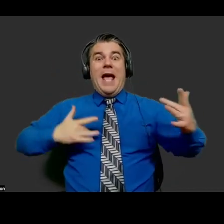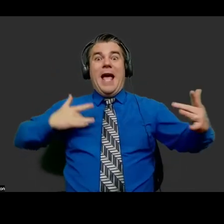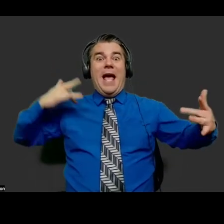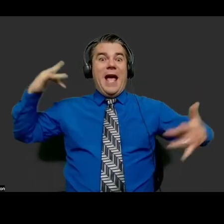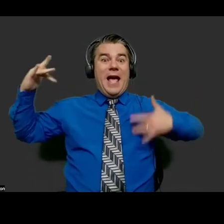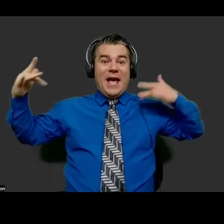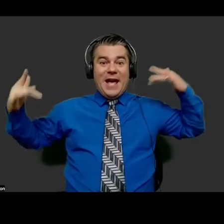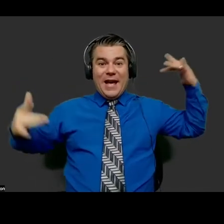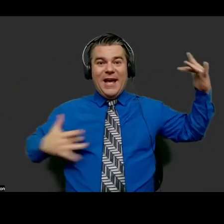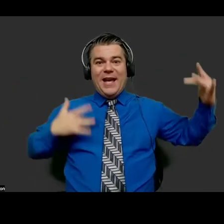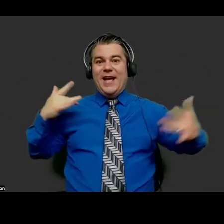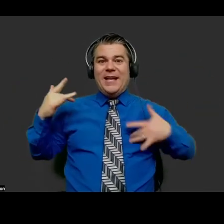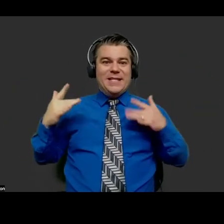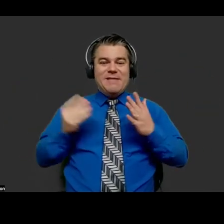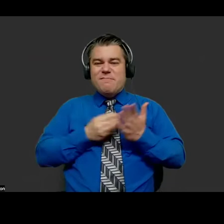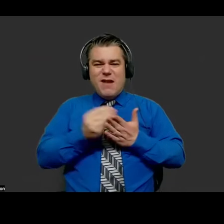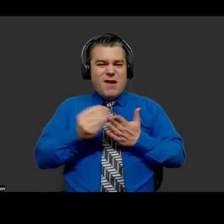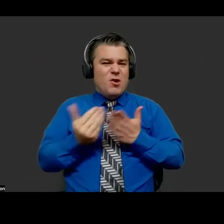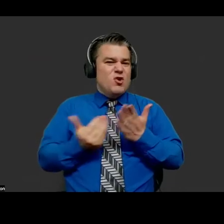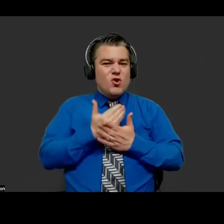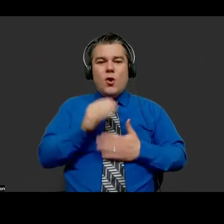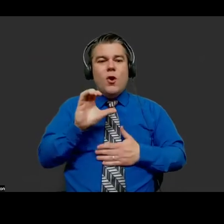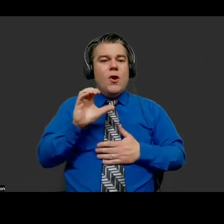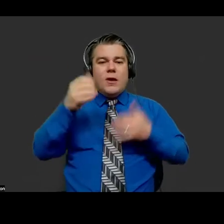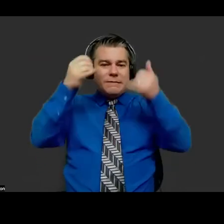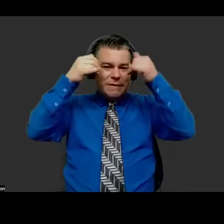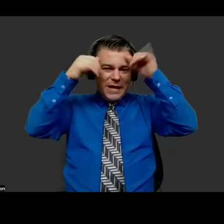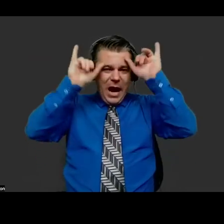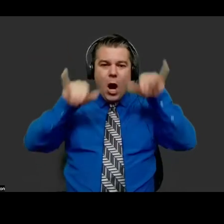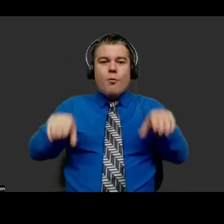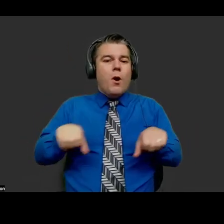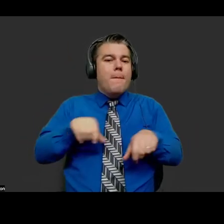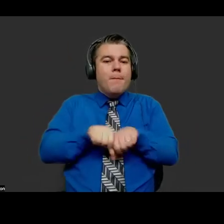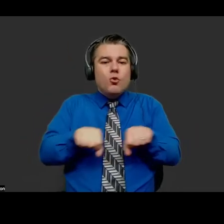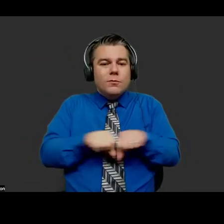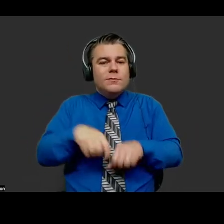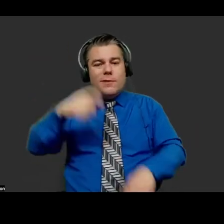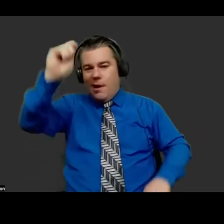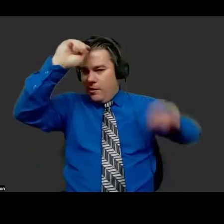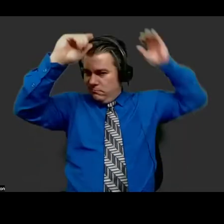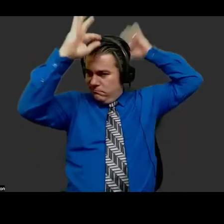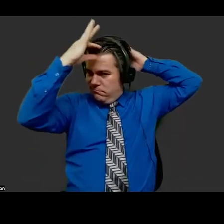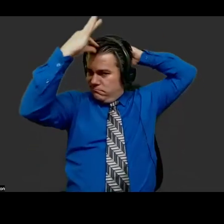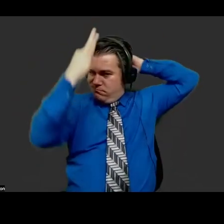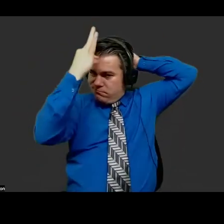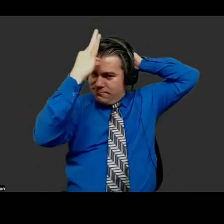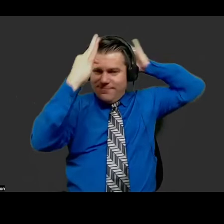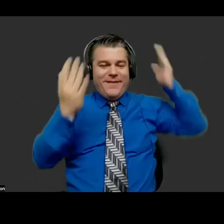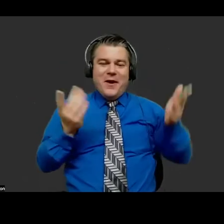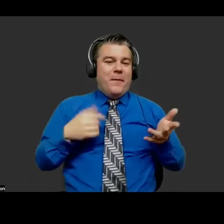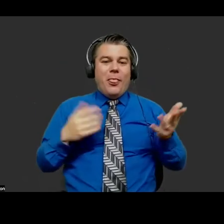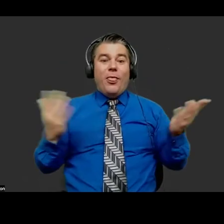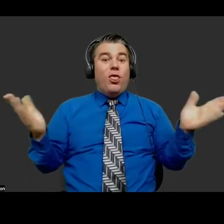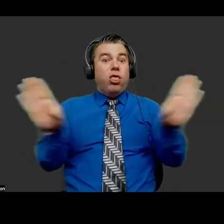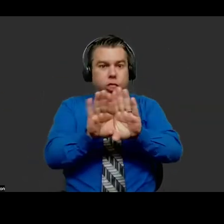like buying new cowboy boots and cowboy hats and ready to go to Nashville. And then the whole world shut down. So it was